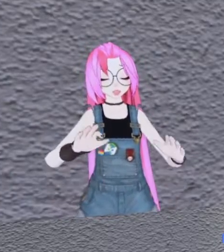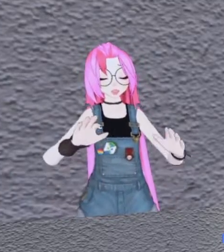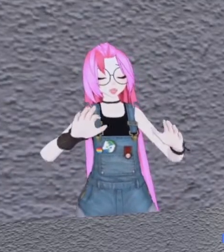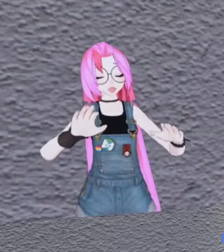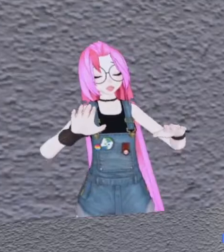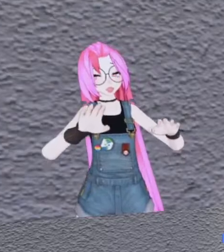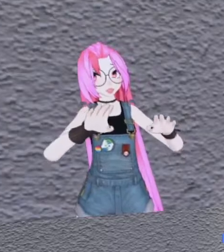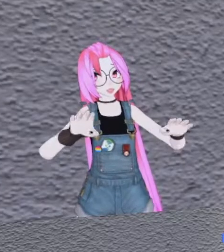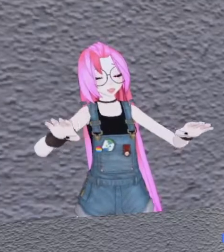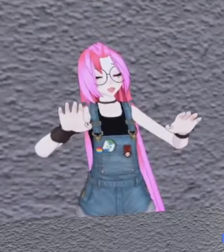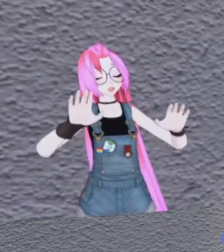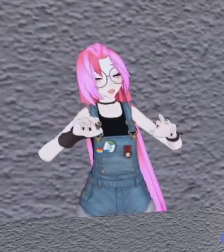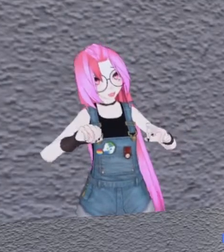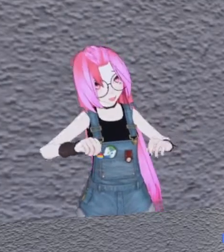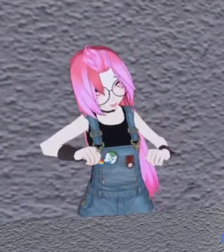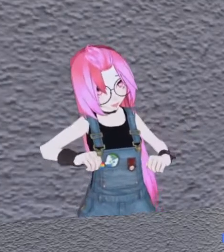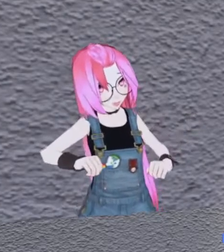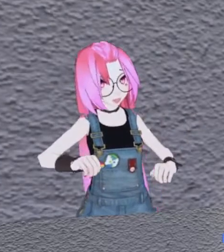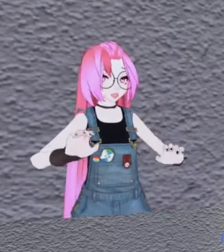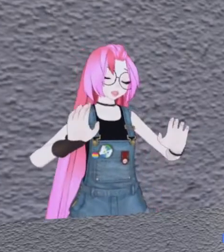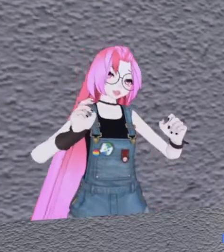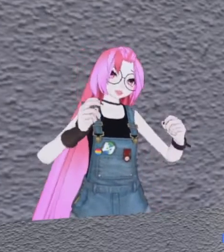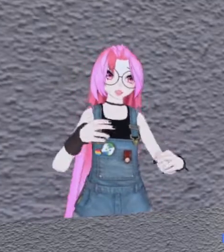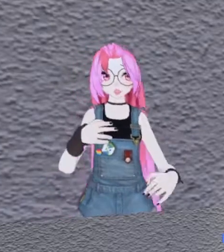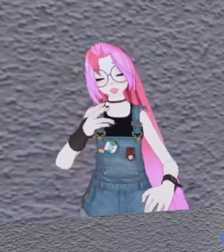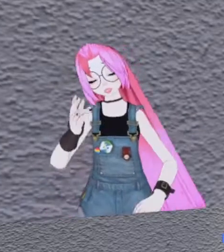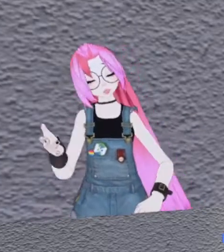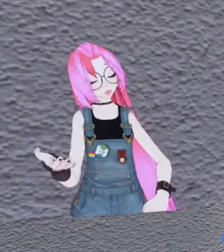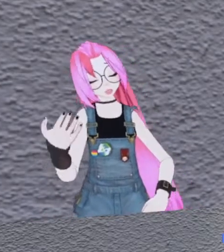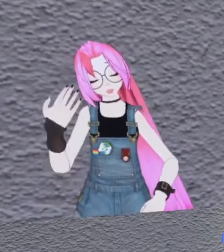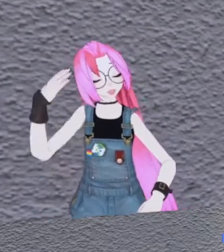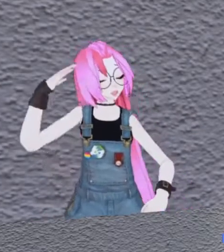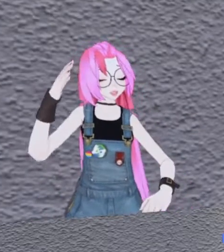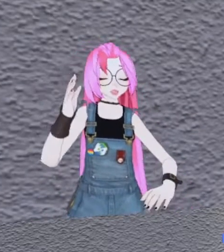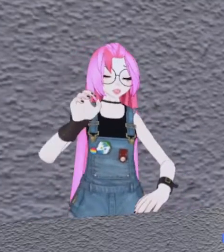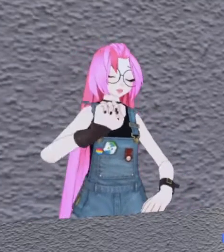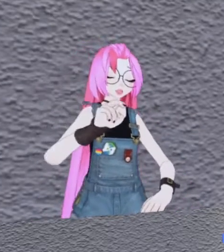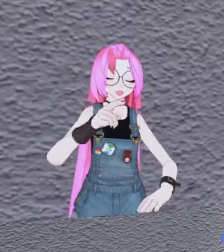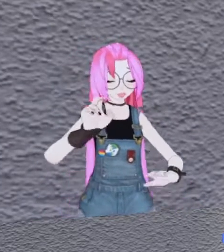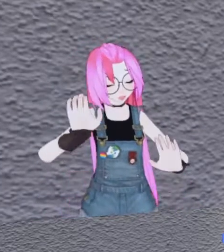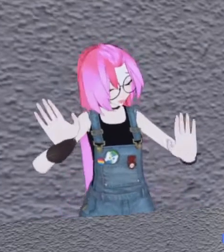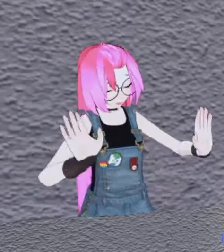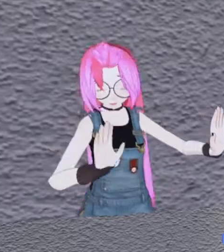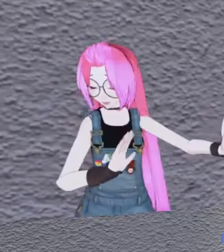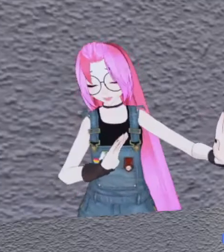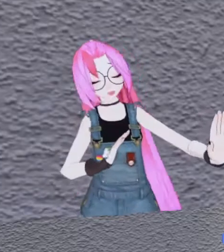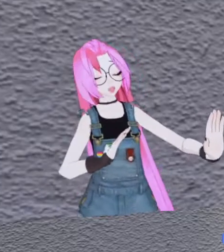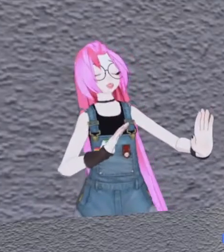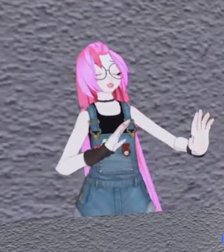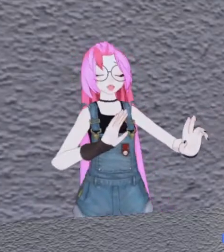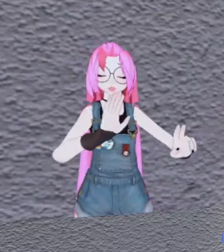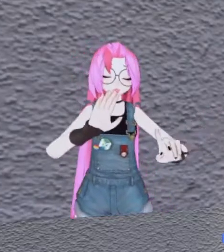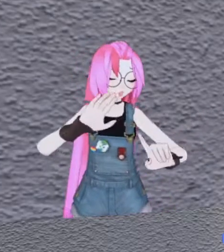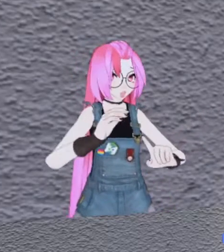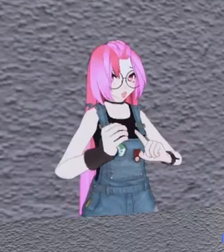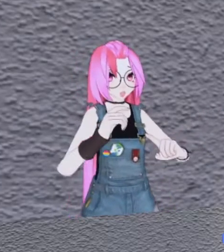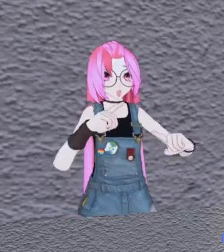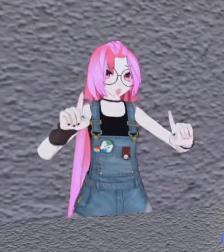just like finding that medium of accepting it. It's like, okay, she's never gonna know what spoilers are. That's fine. That's just a cultural